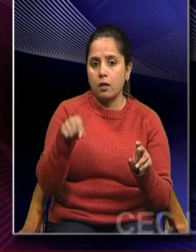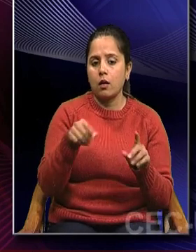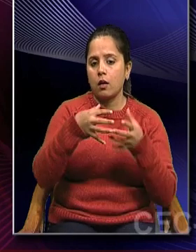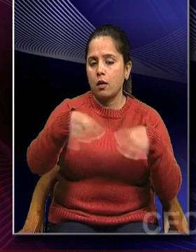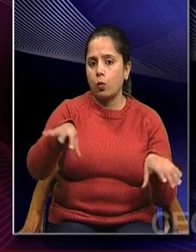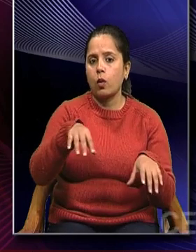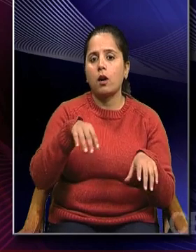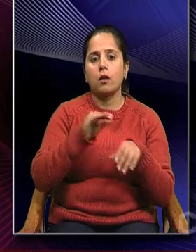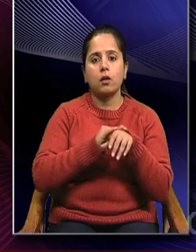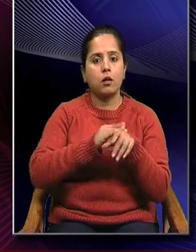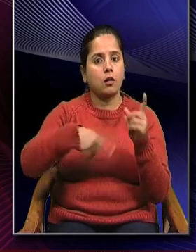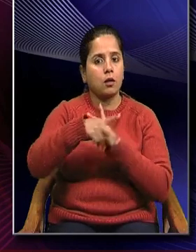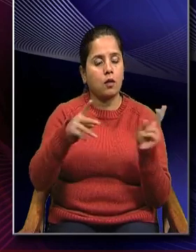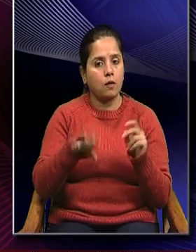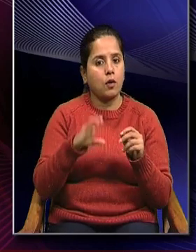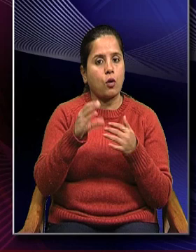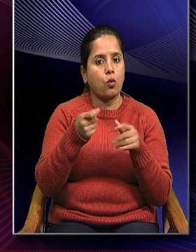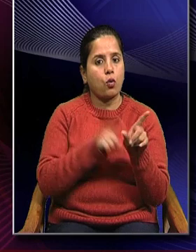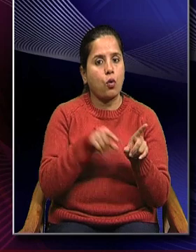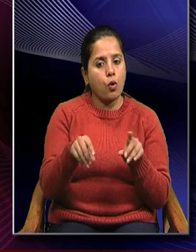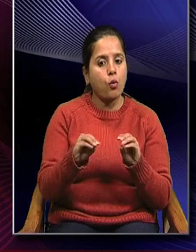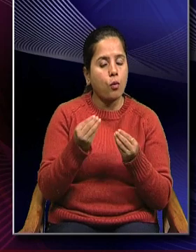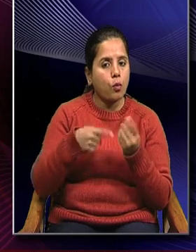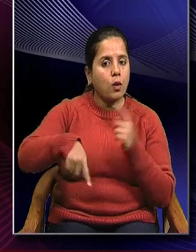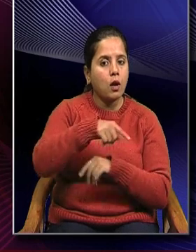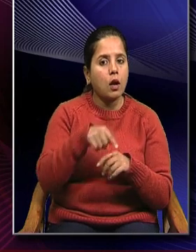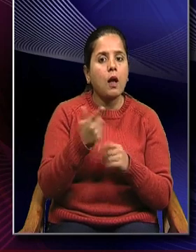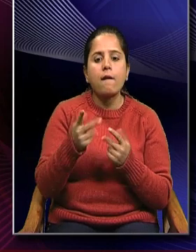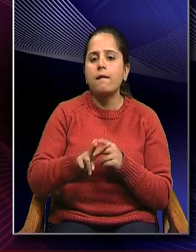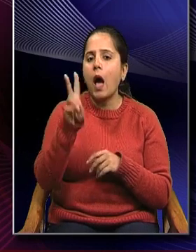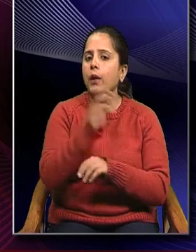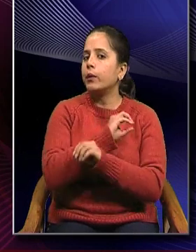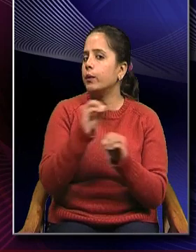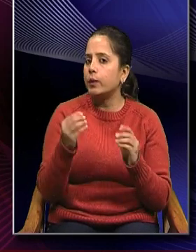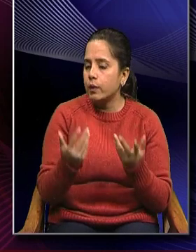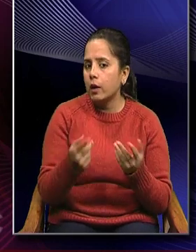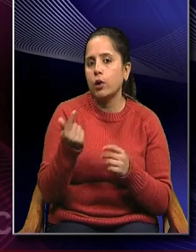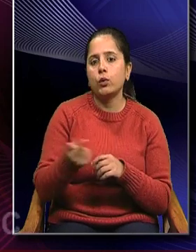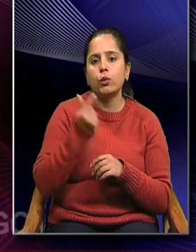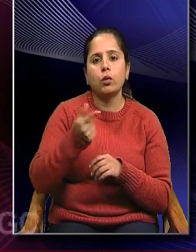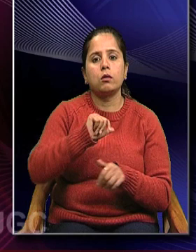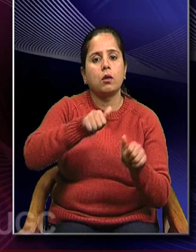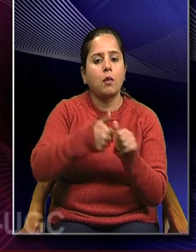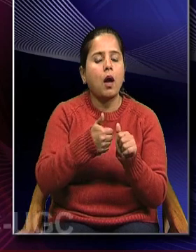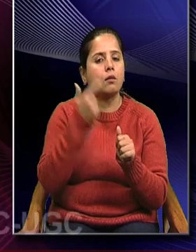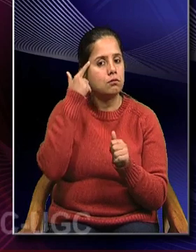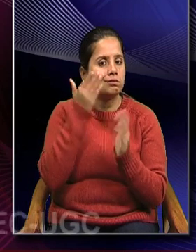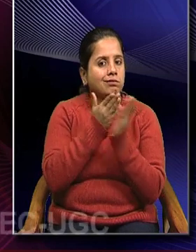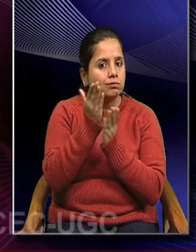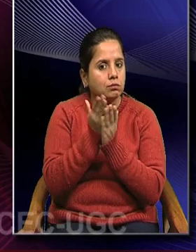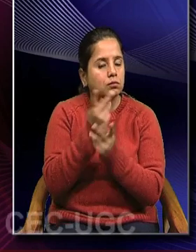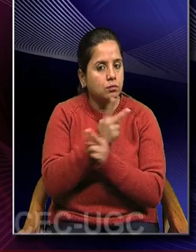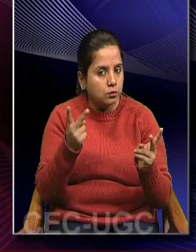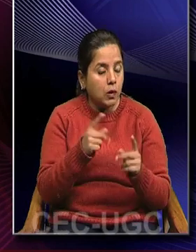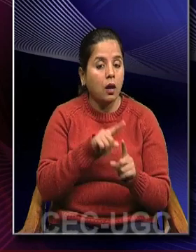of labor condemned the colony to producing the goods of low value using the backward techniques. And on